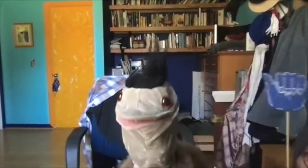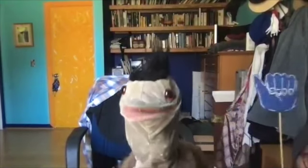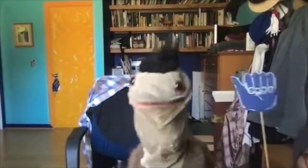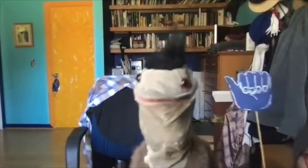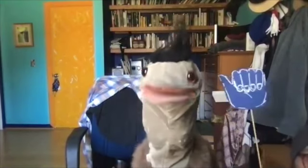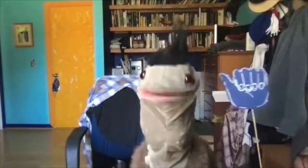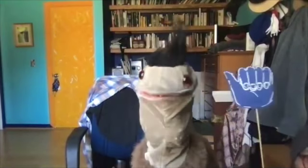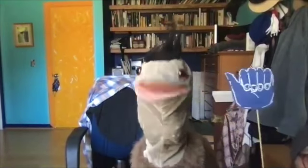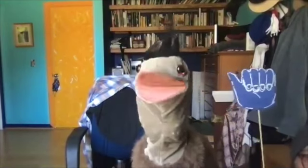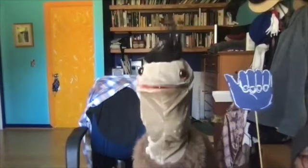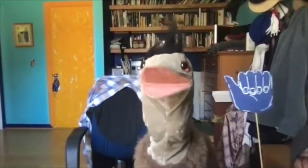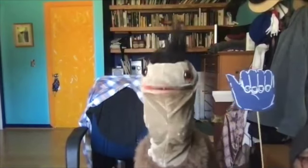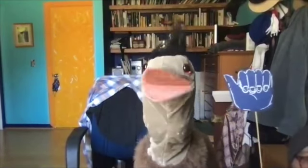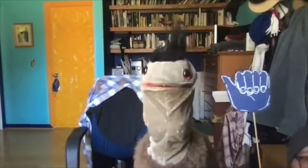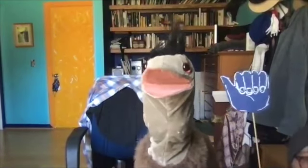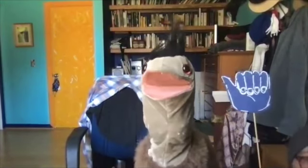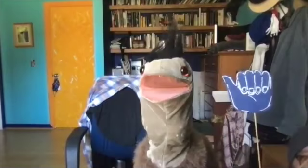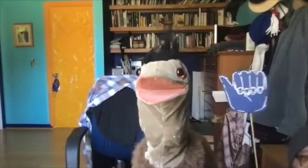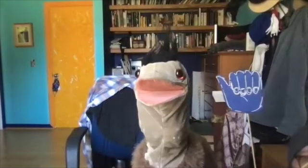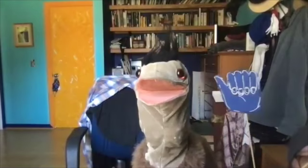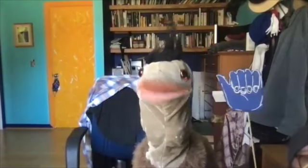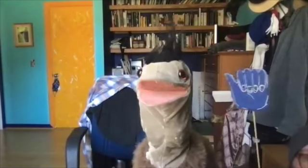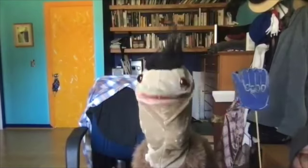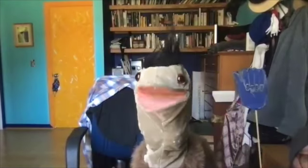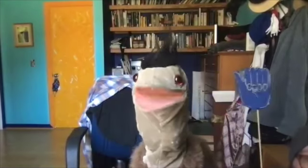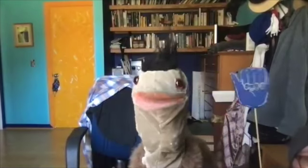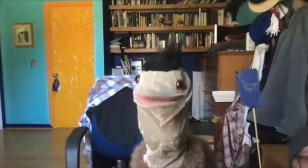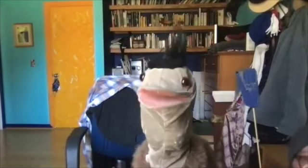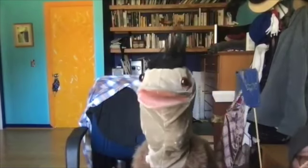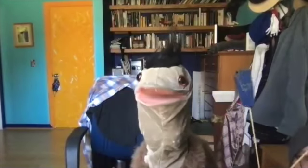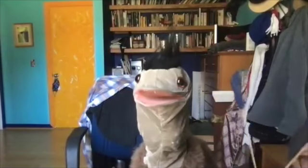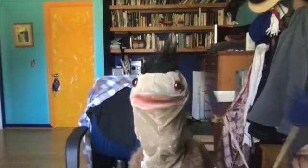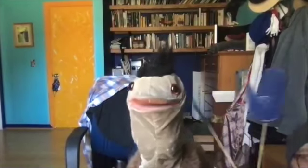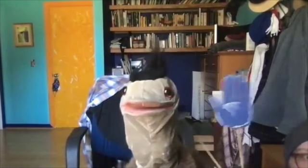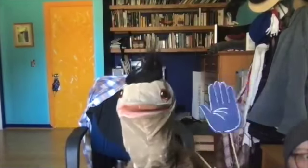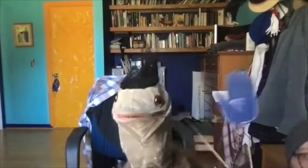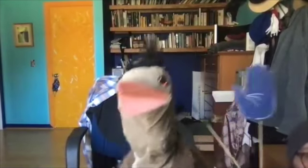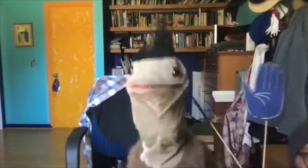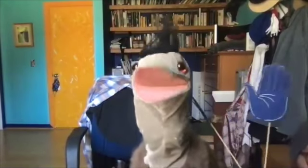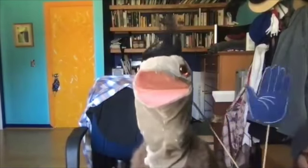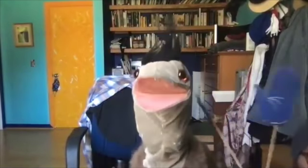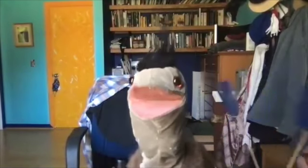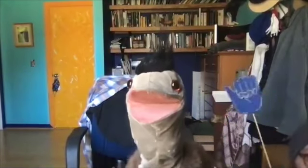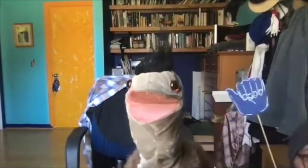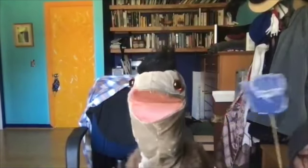There you go. You fold your hand in, exactly. You fold your hand in. So you go, good,